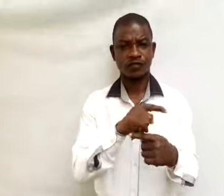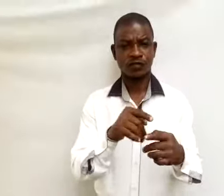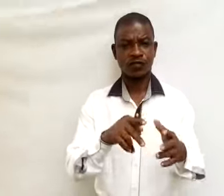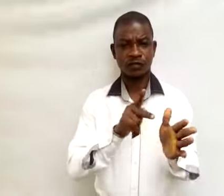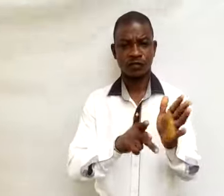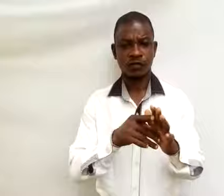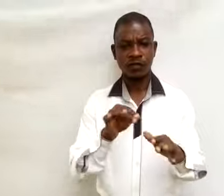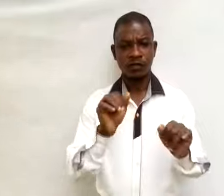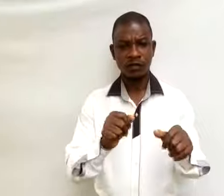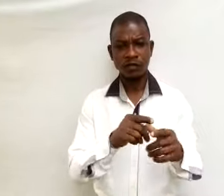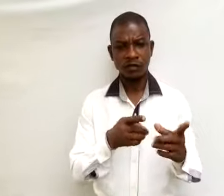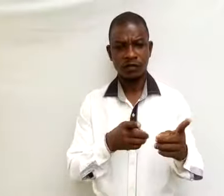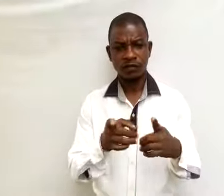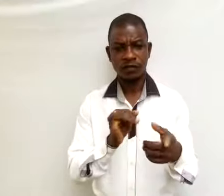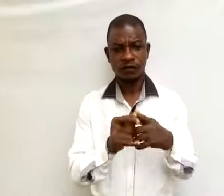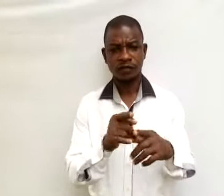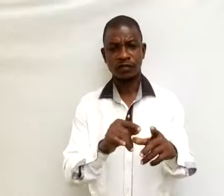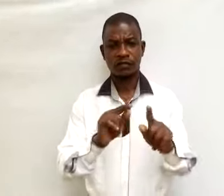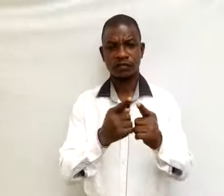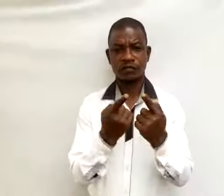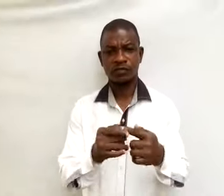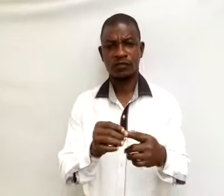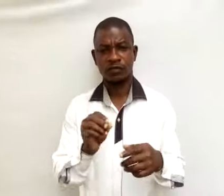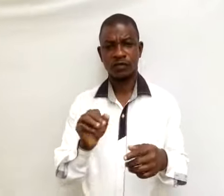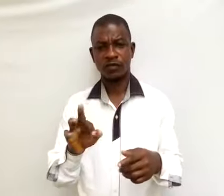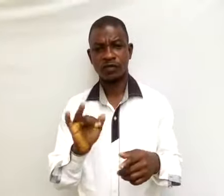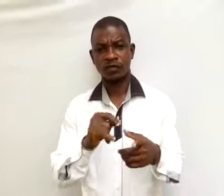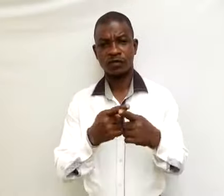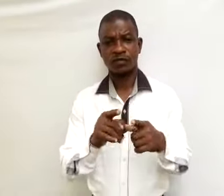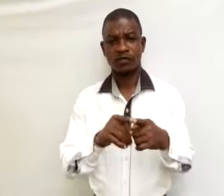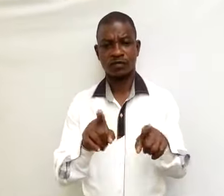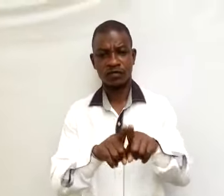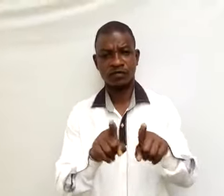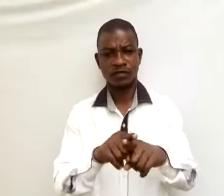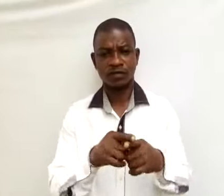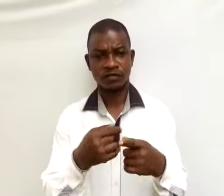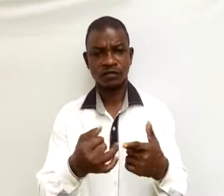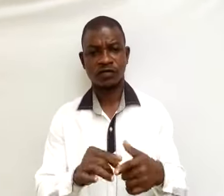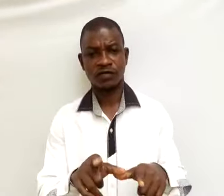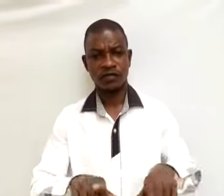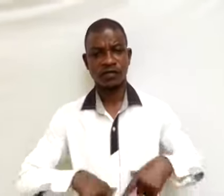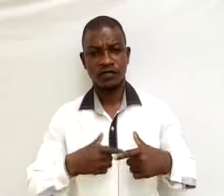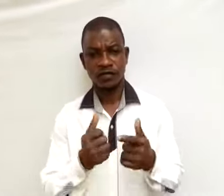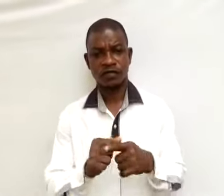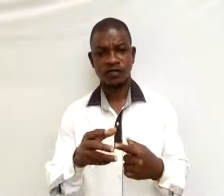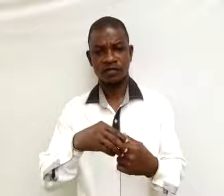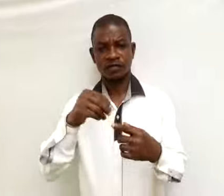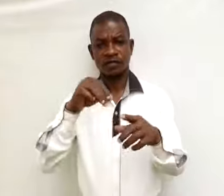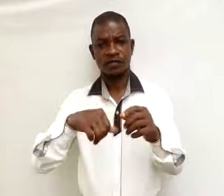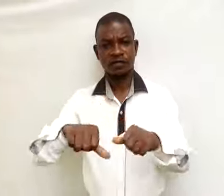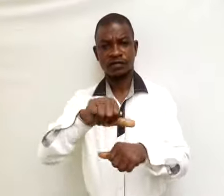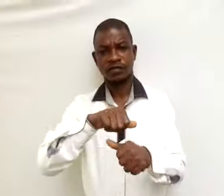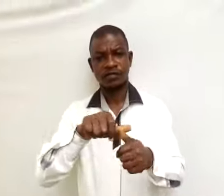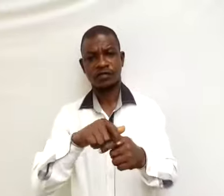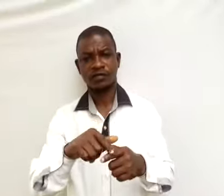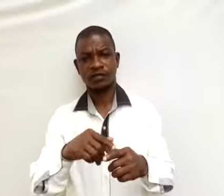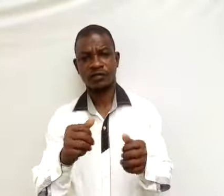be defined as a group of organisms of the same species living in a specified area within a